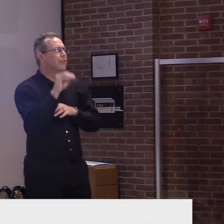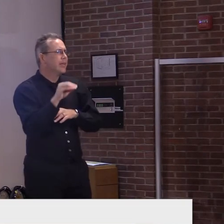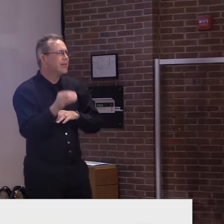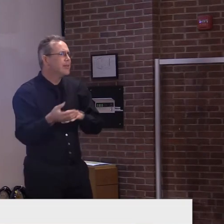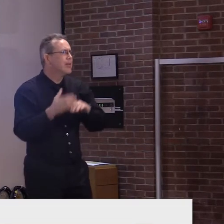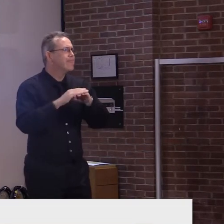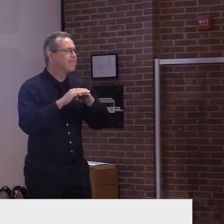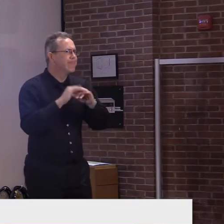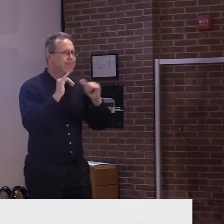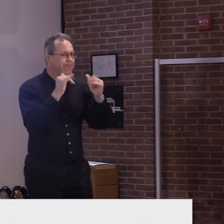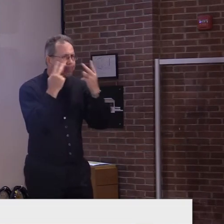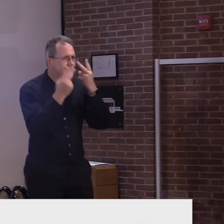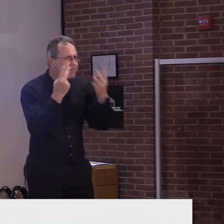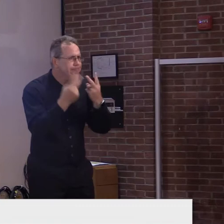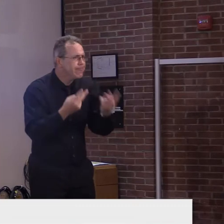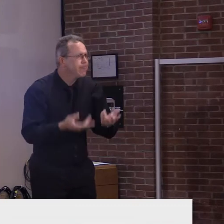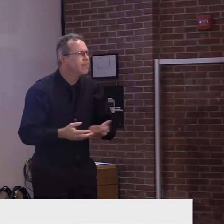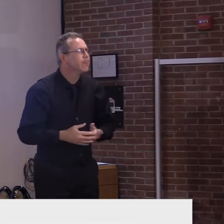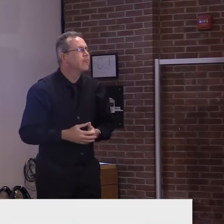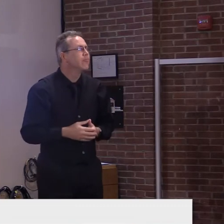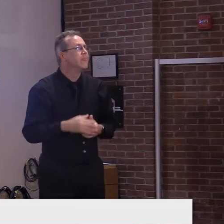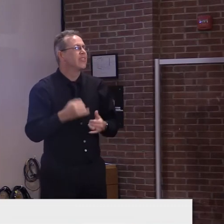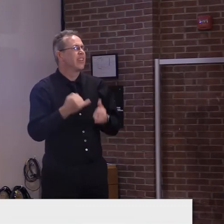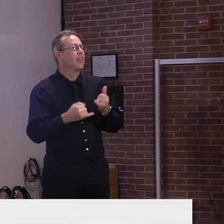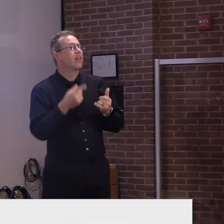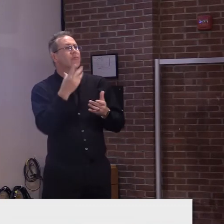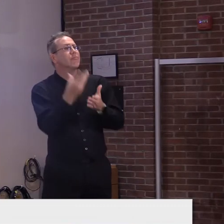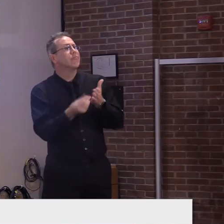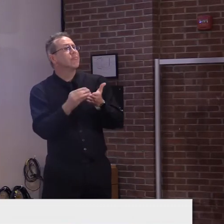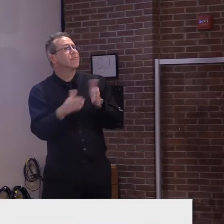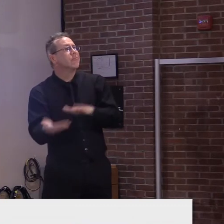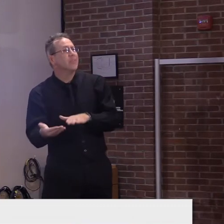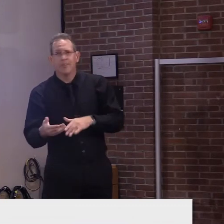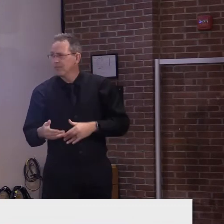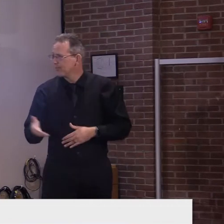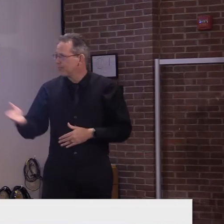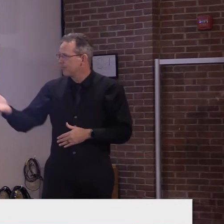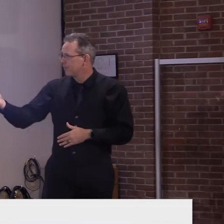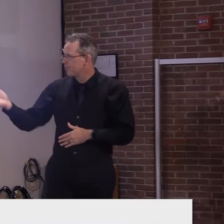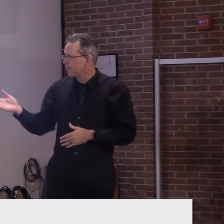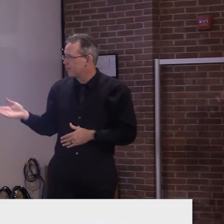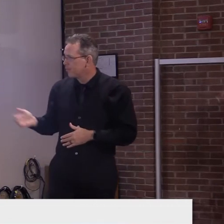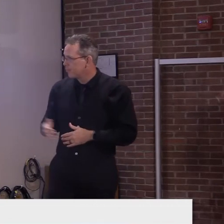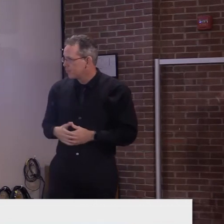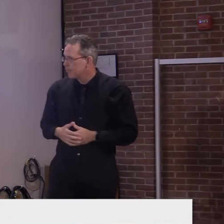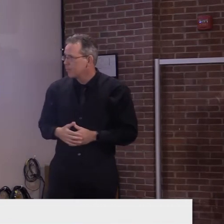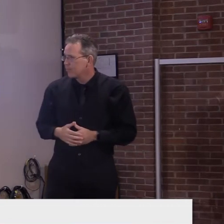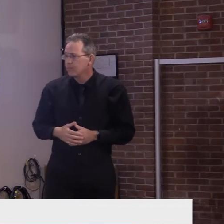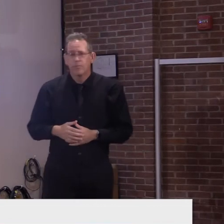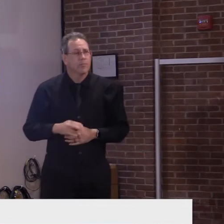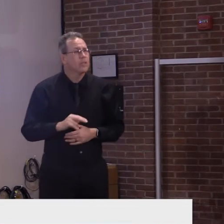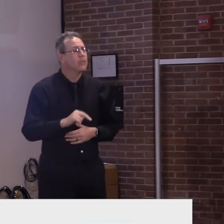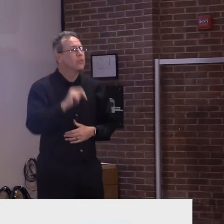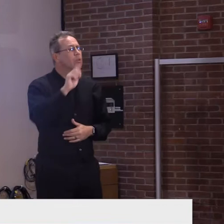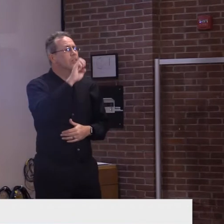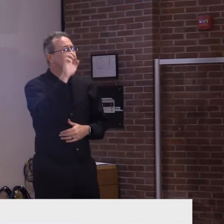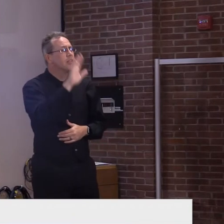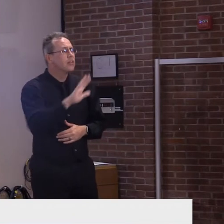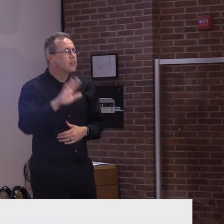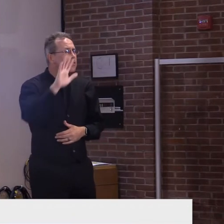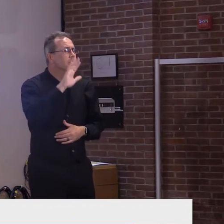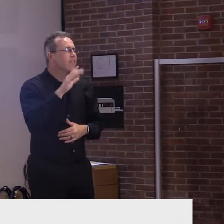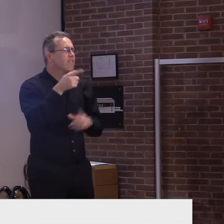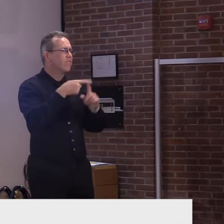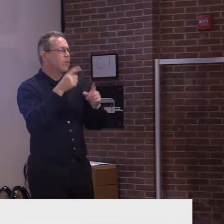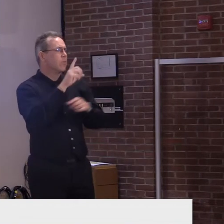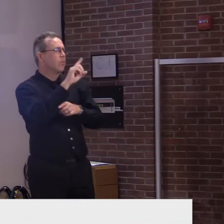the fatality analysis, looking at part of the Delta wave, the wave that hit Vermont and other places the